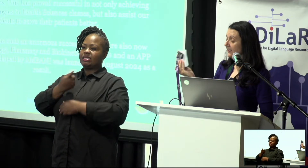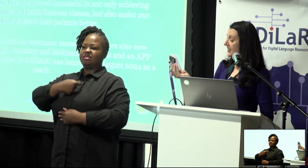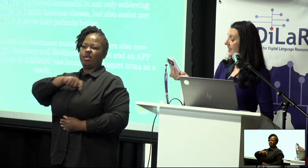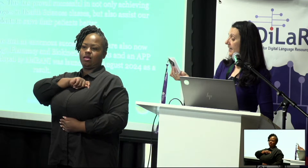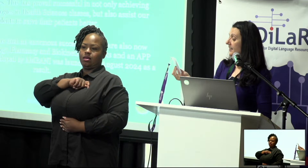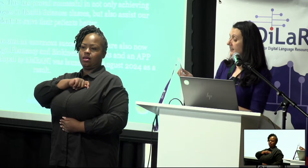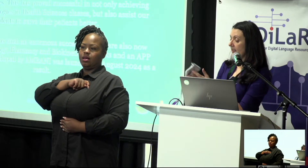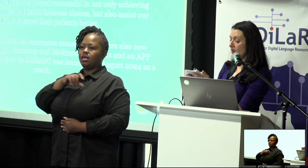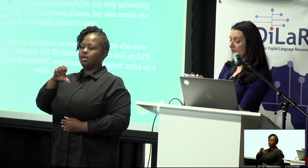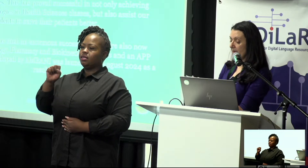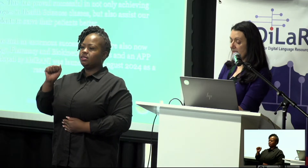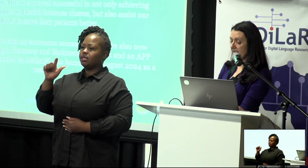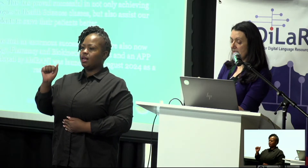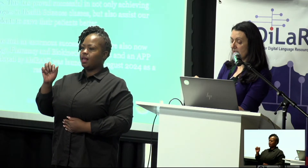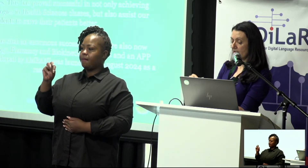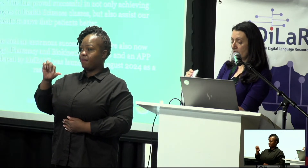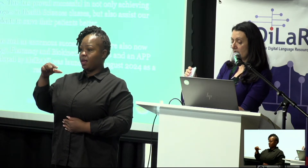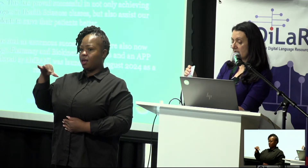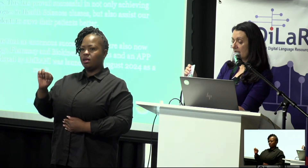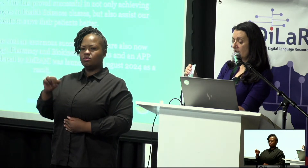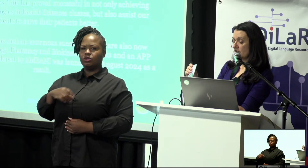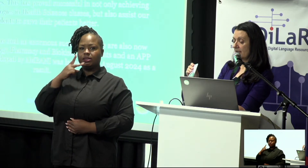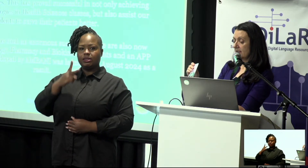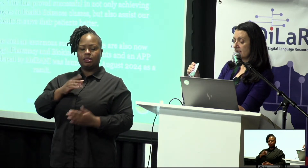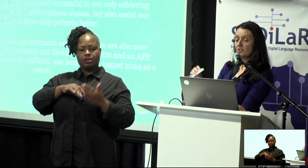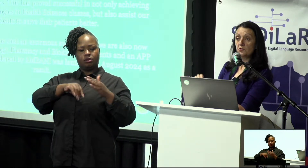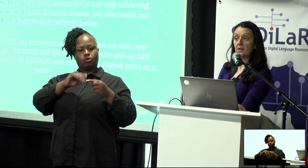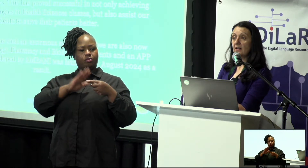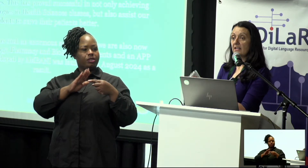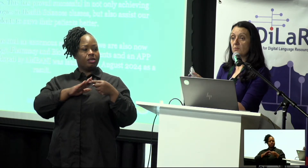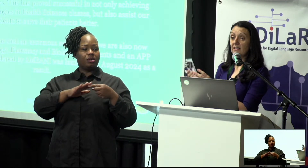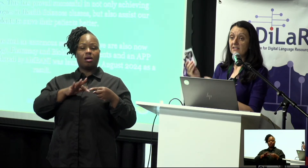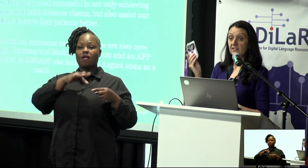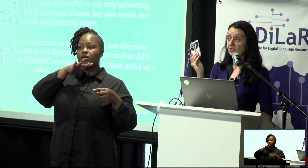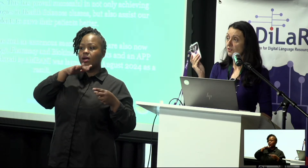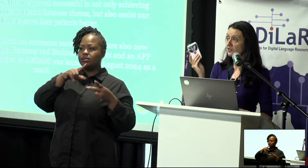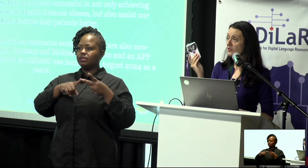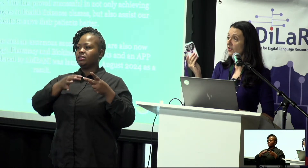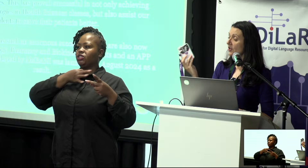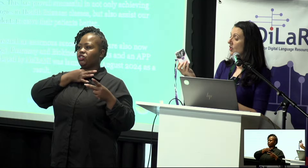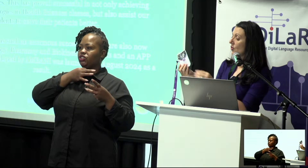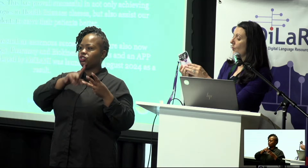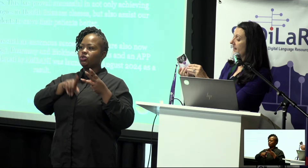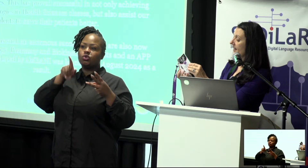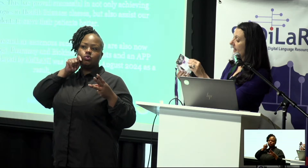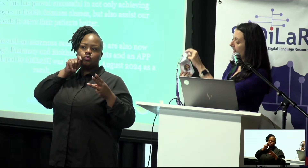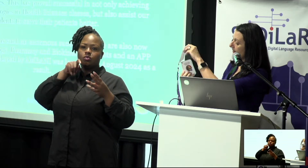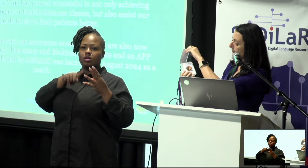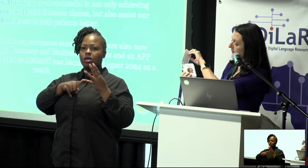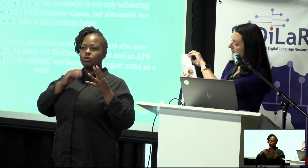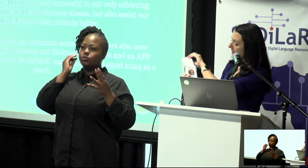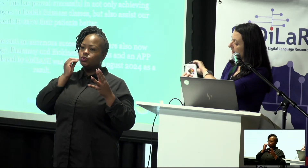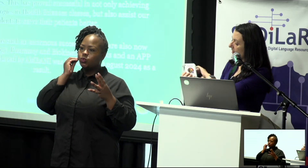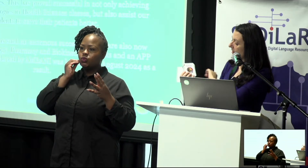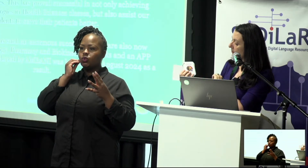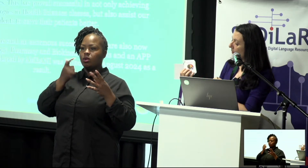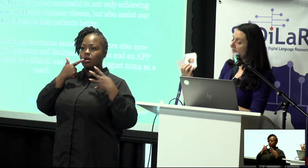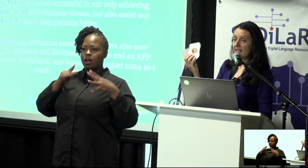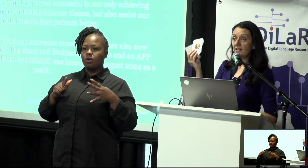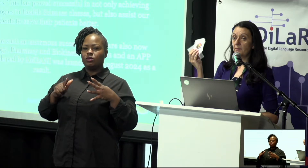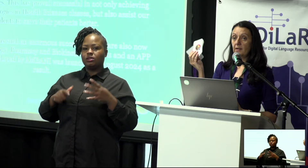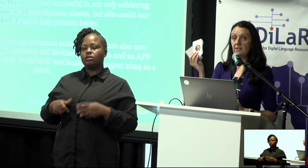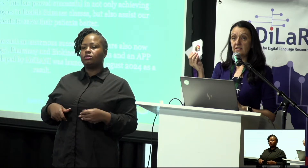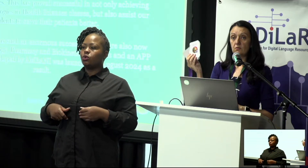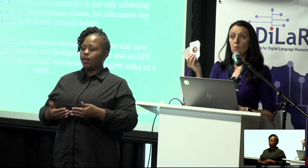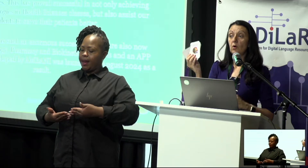Spain. And there you can basically see it's Afrikaans, English, and Setswana, as well as Sesotho, where they have the